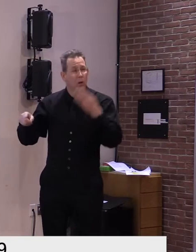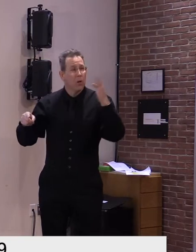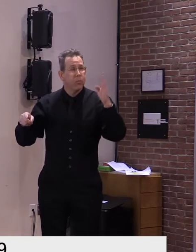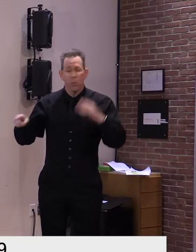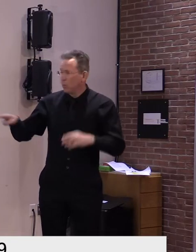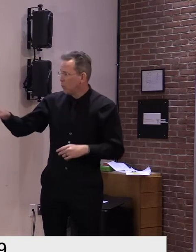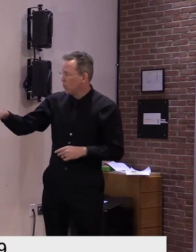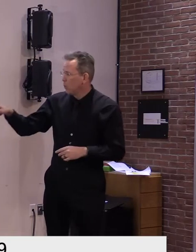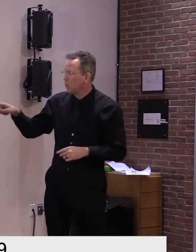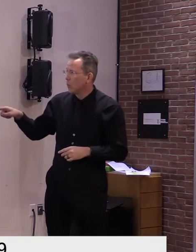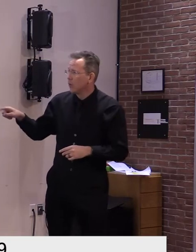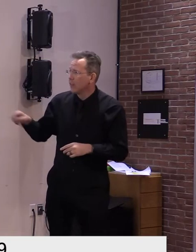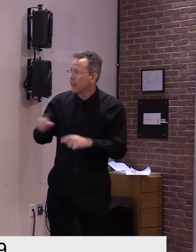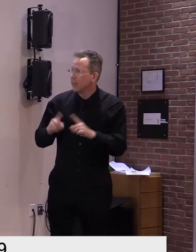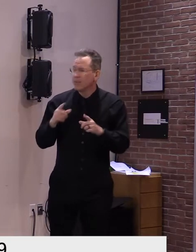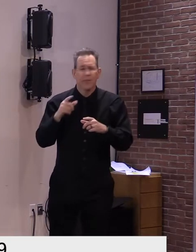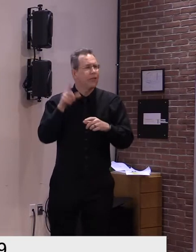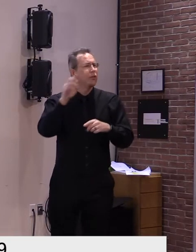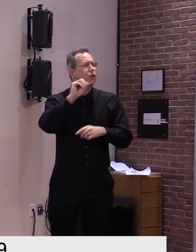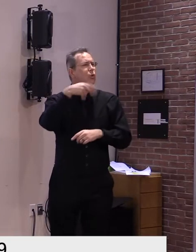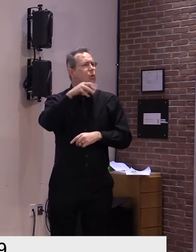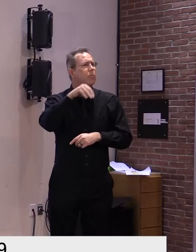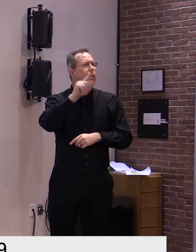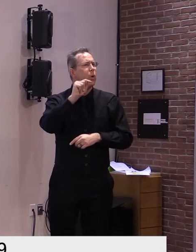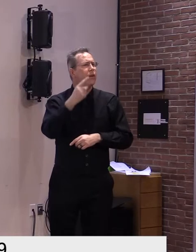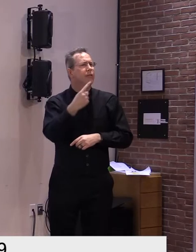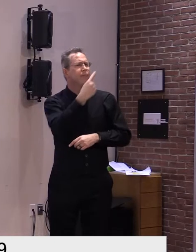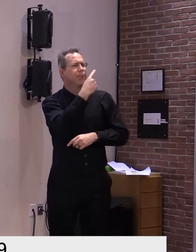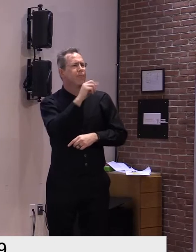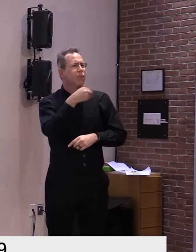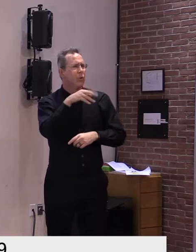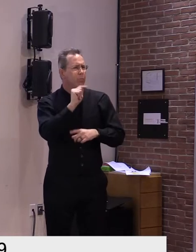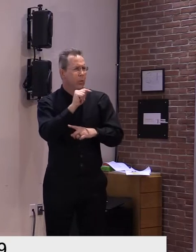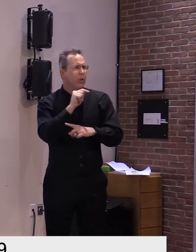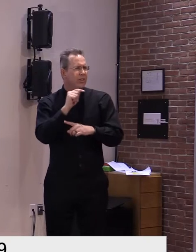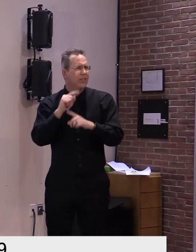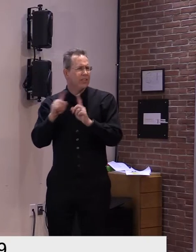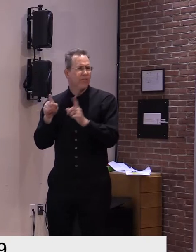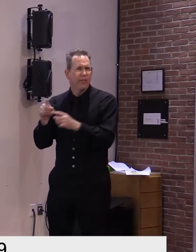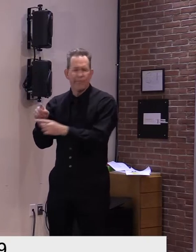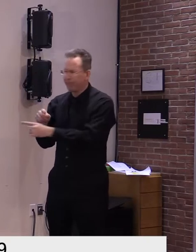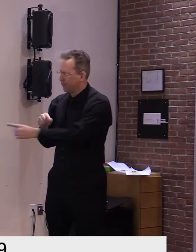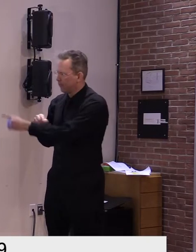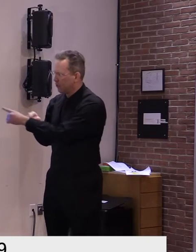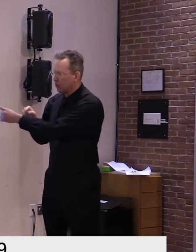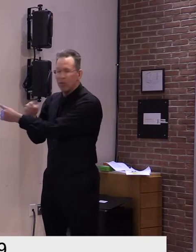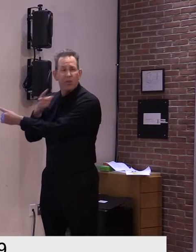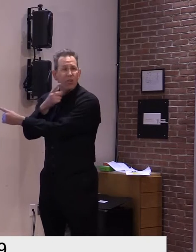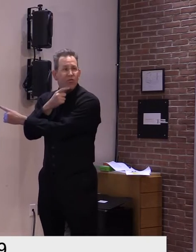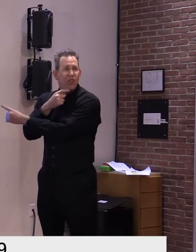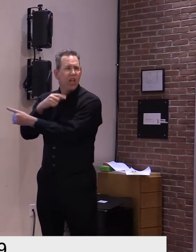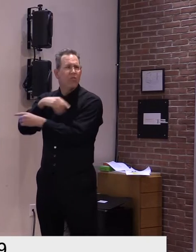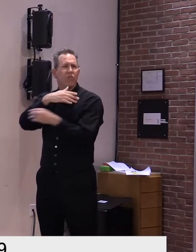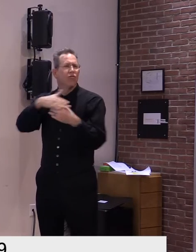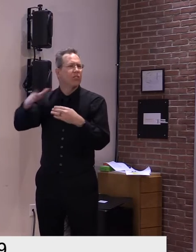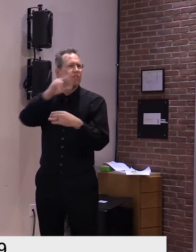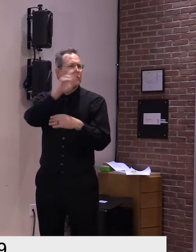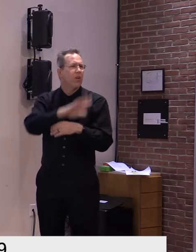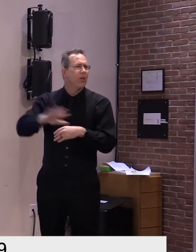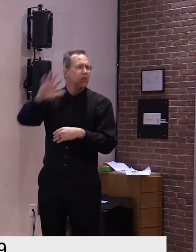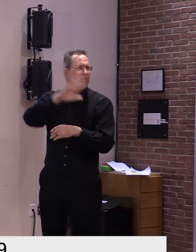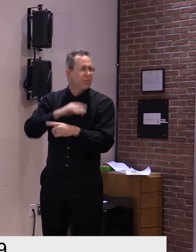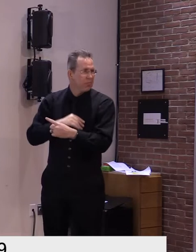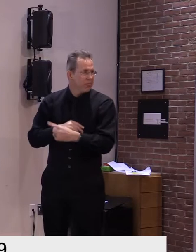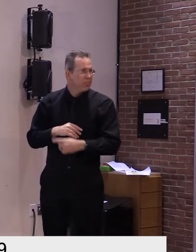in the country and the second lowest per capita numbers in the country since the start of the pandemic. You can see that the